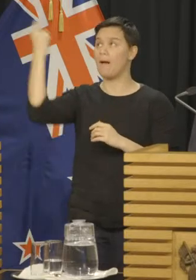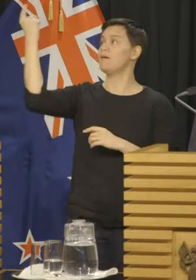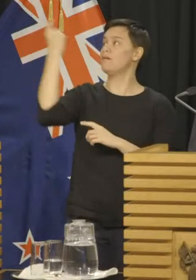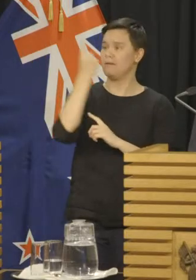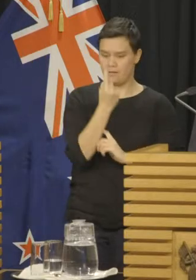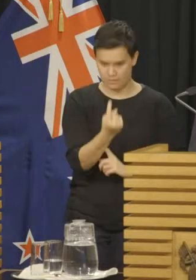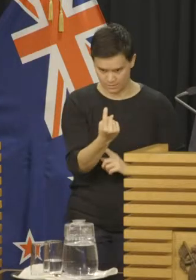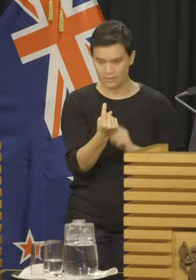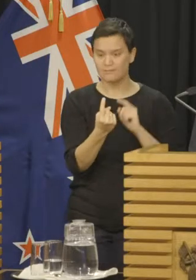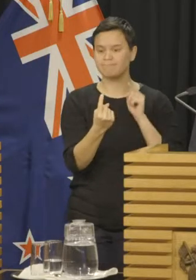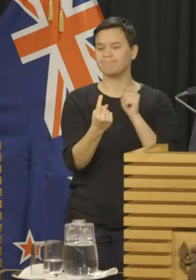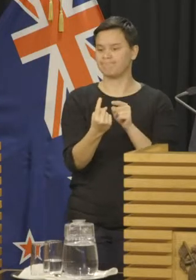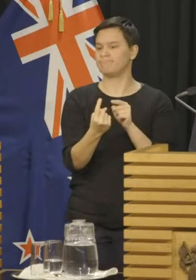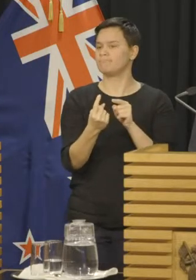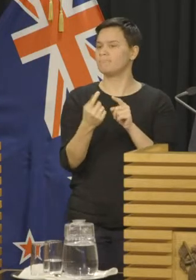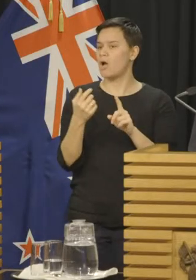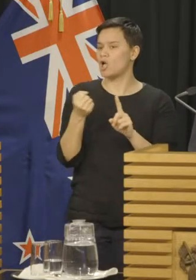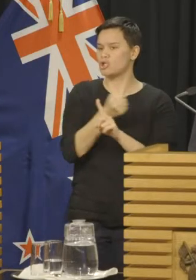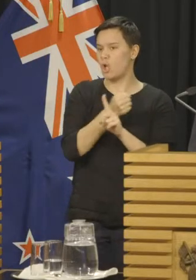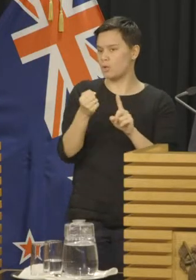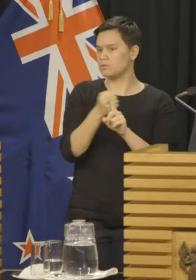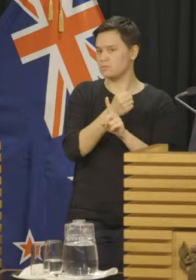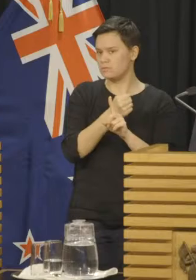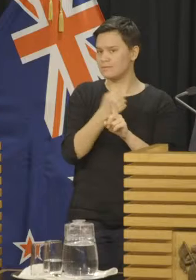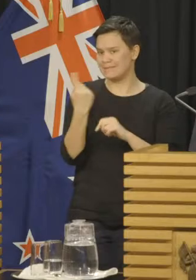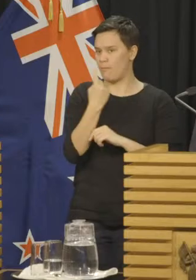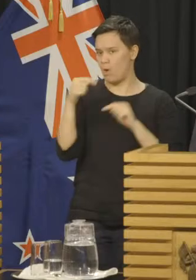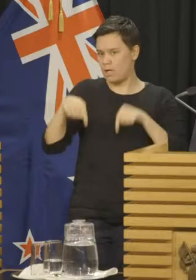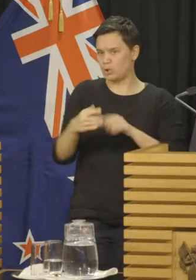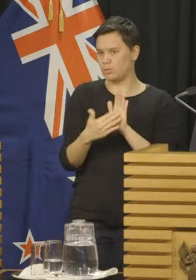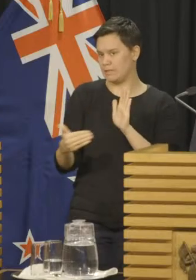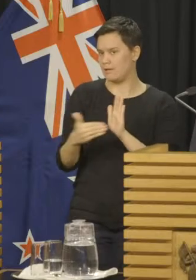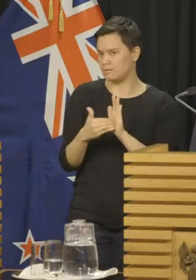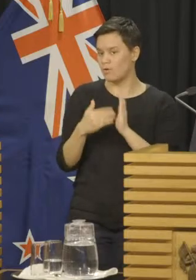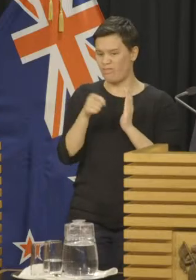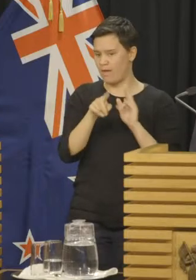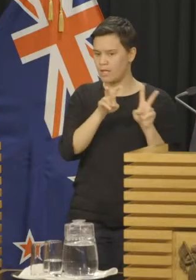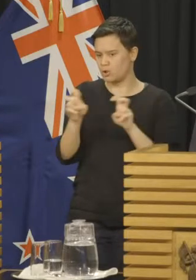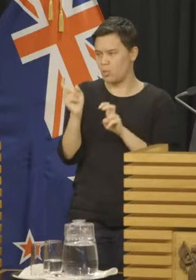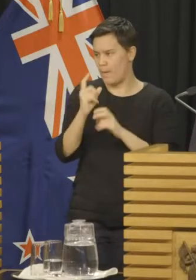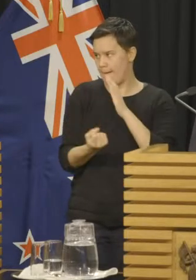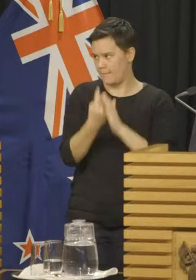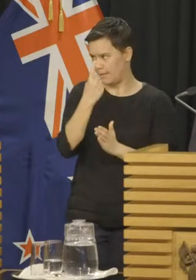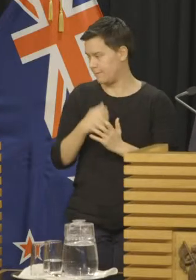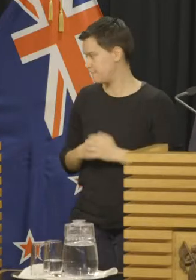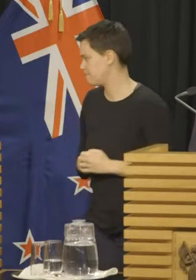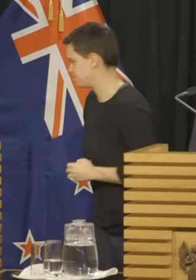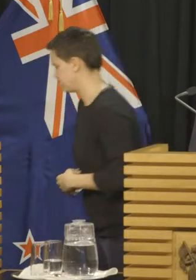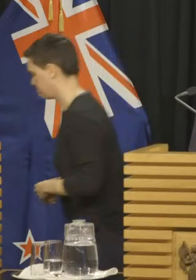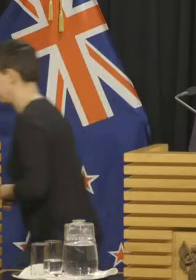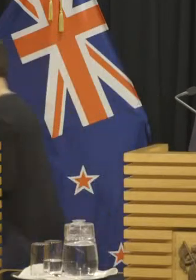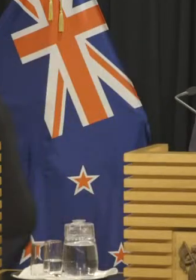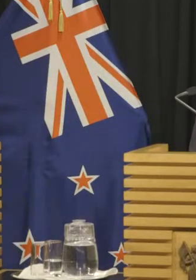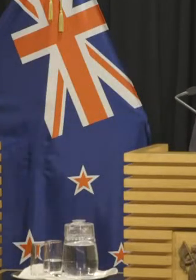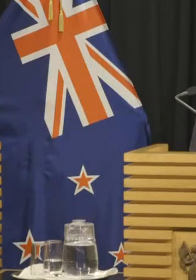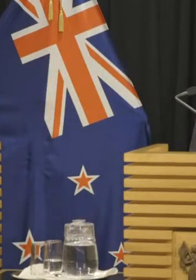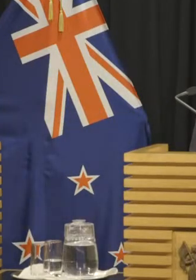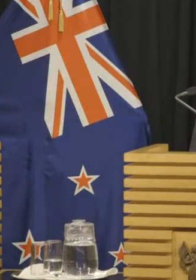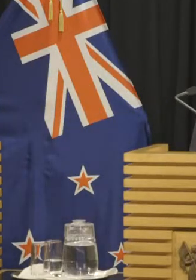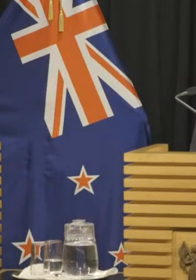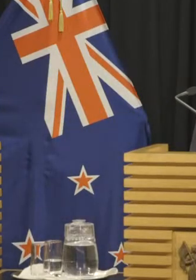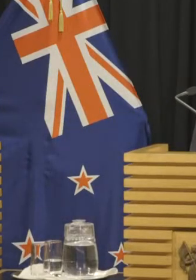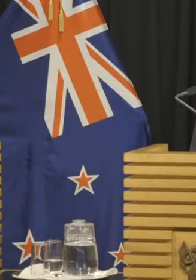that this issue has been concluded. Obviously, it's still very active from the New Zealand Police's